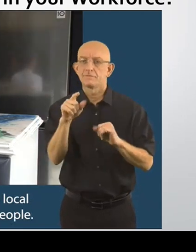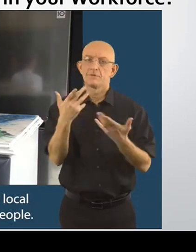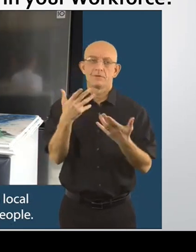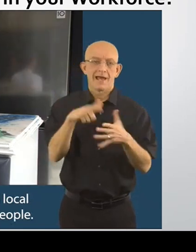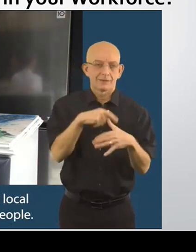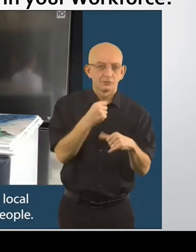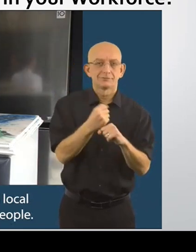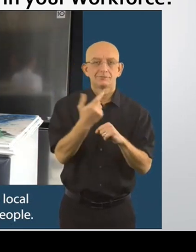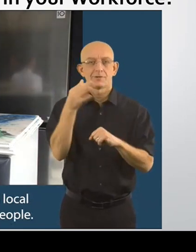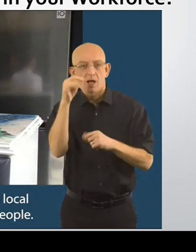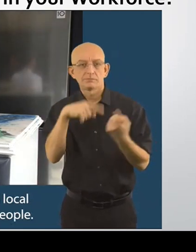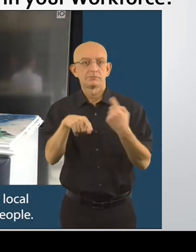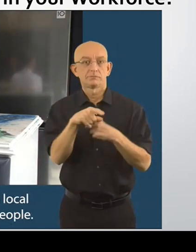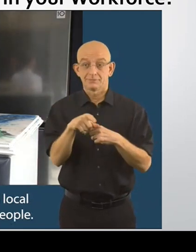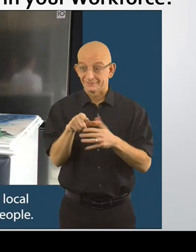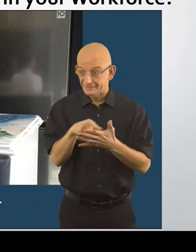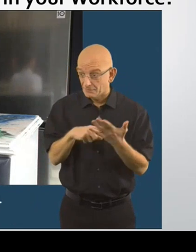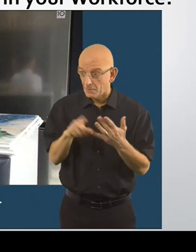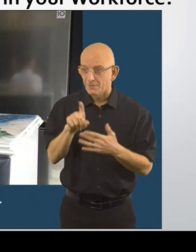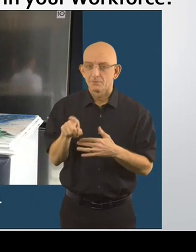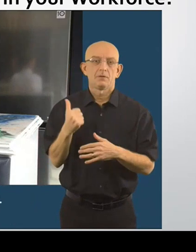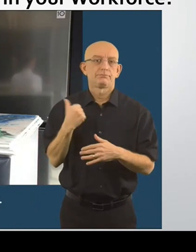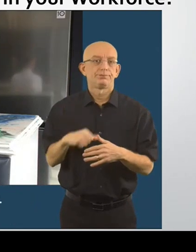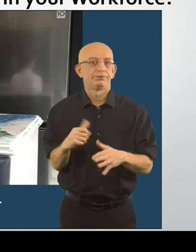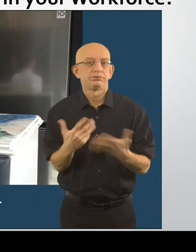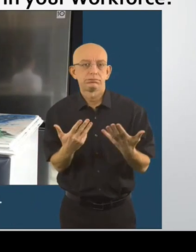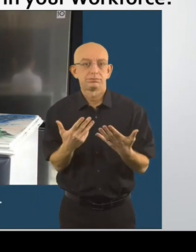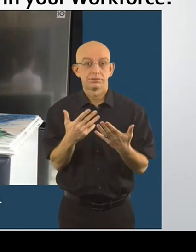and local authorities to engage with disabled people. I think